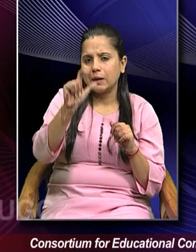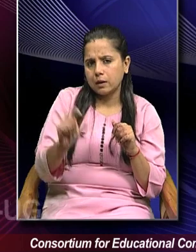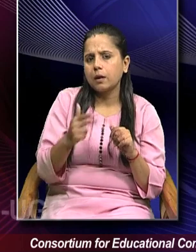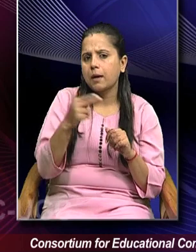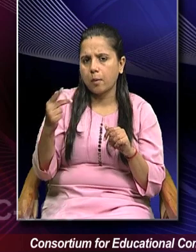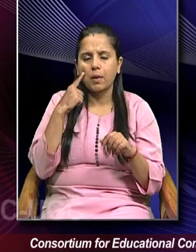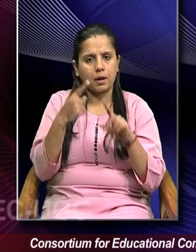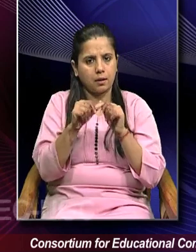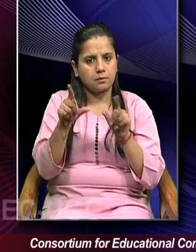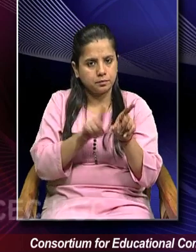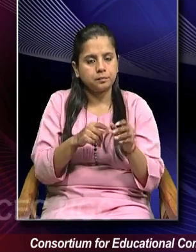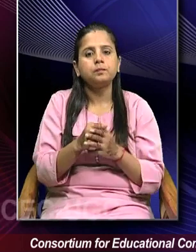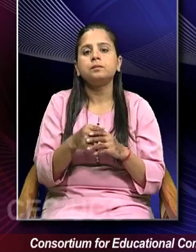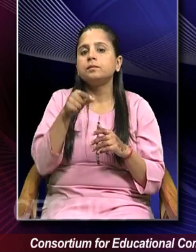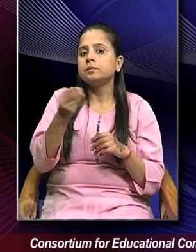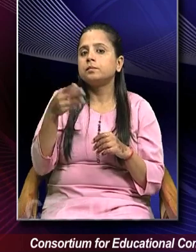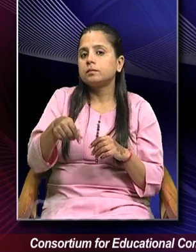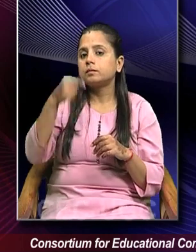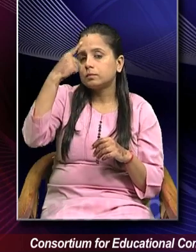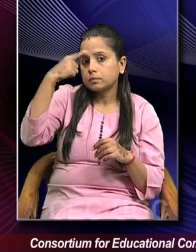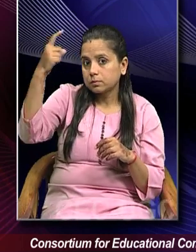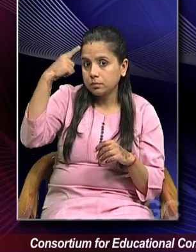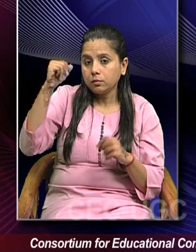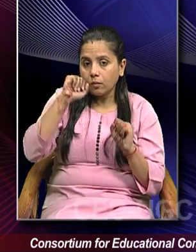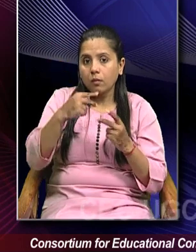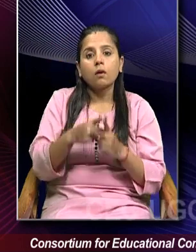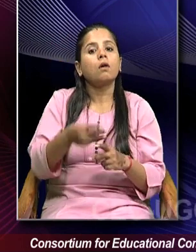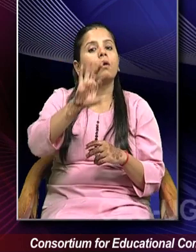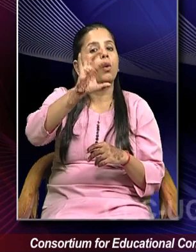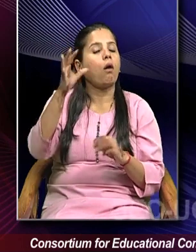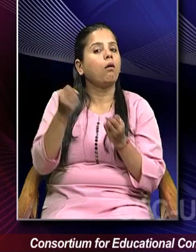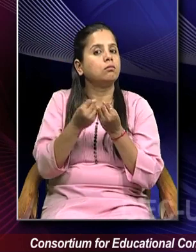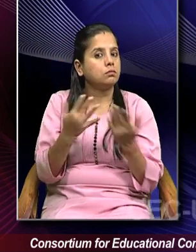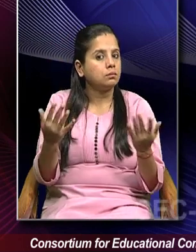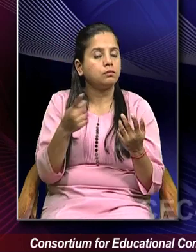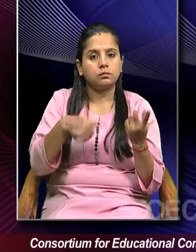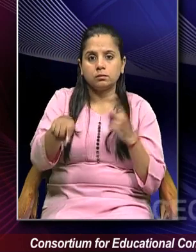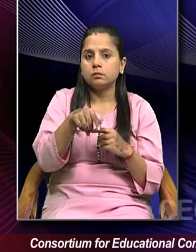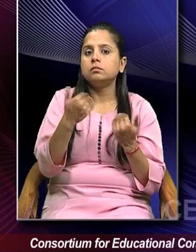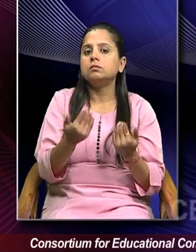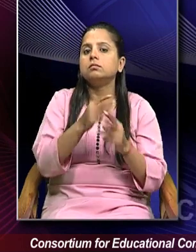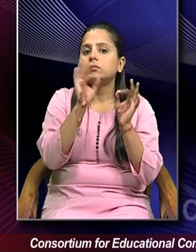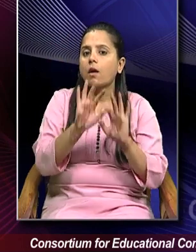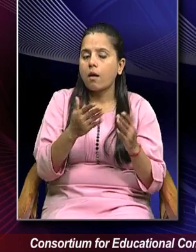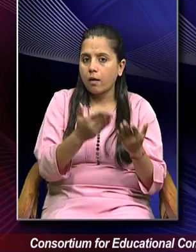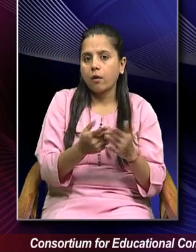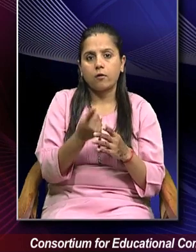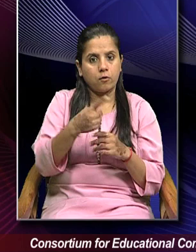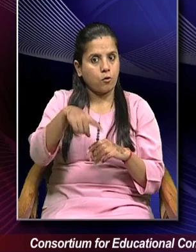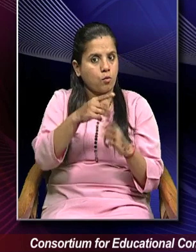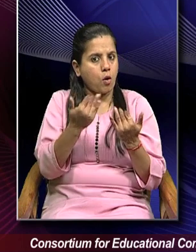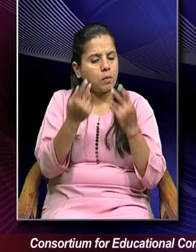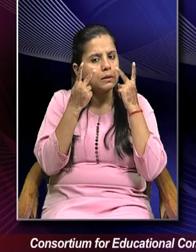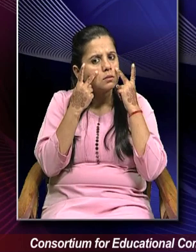So, these kinds of issues where the ambitions of the various countries, they were also there, they could also be